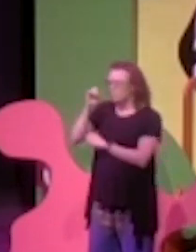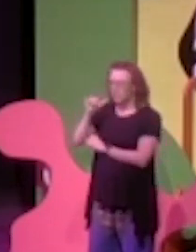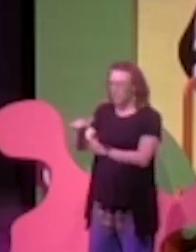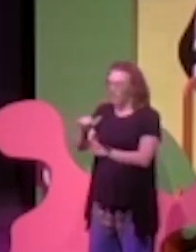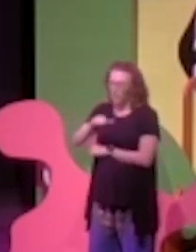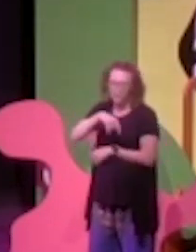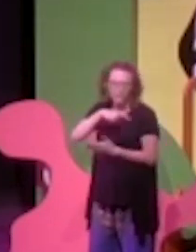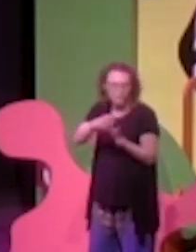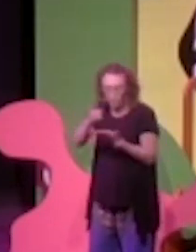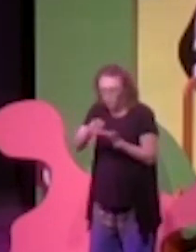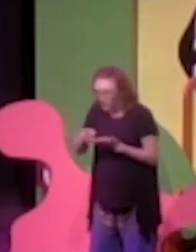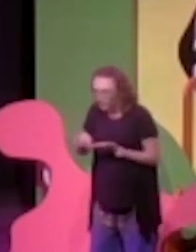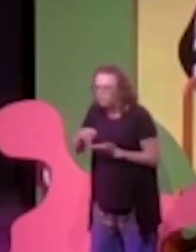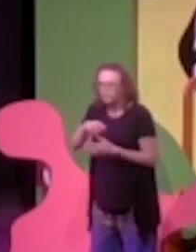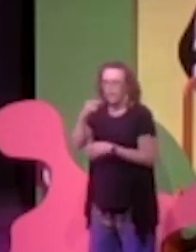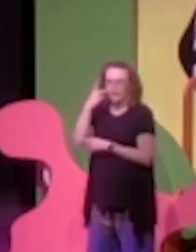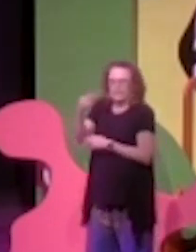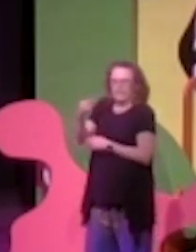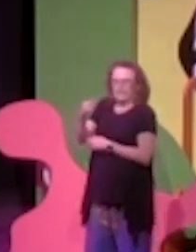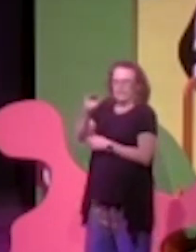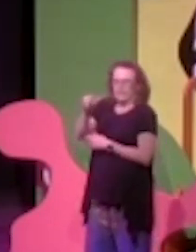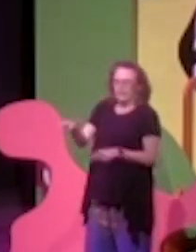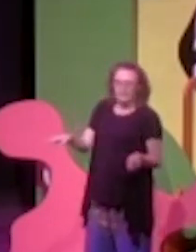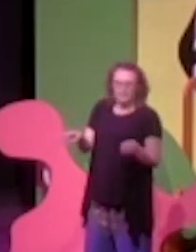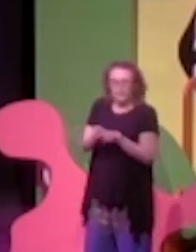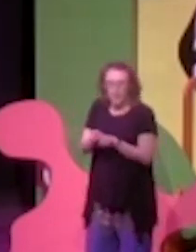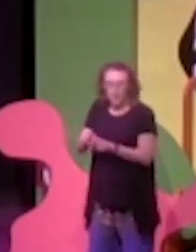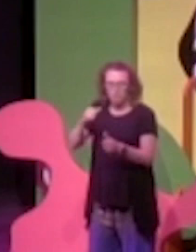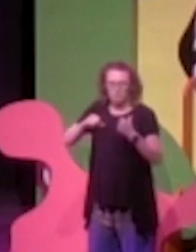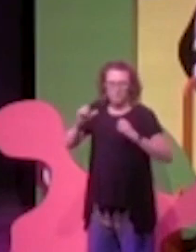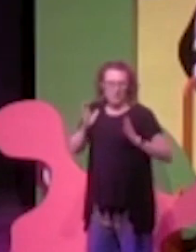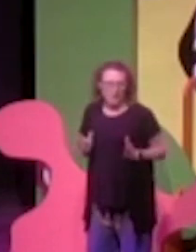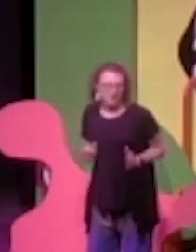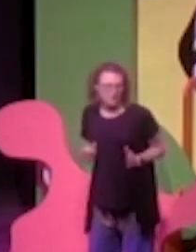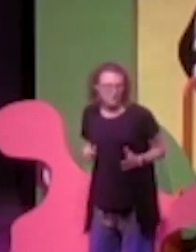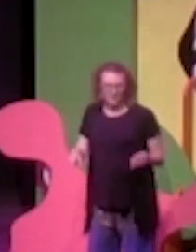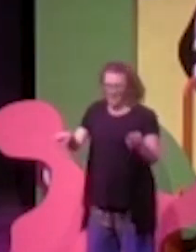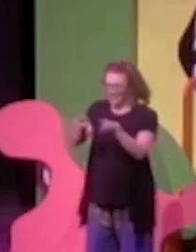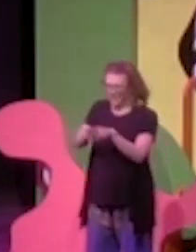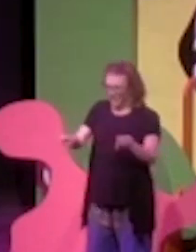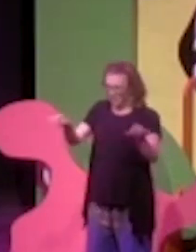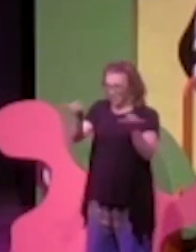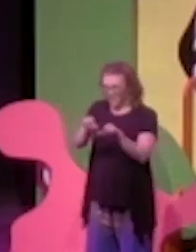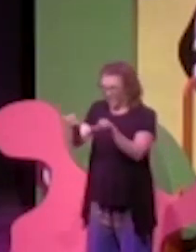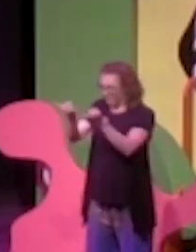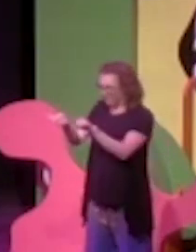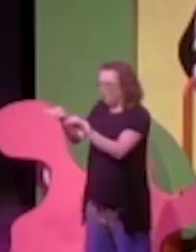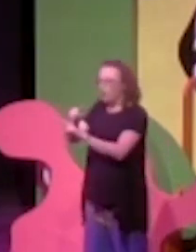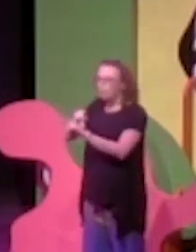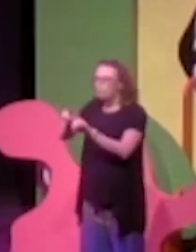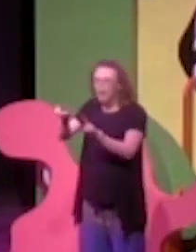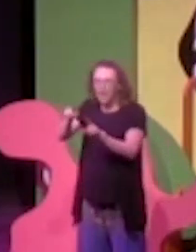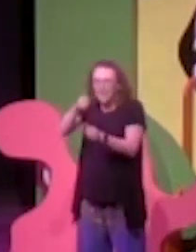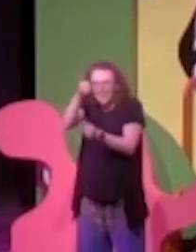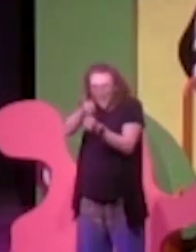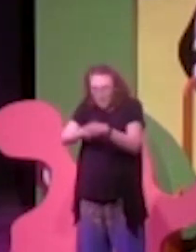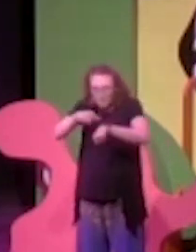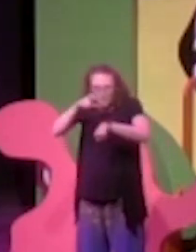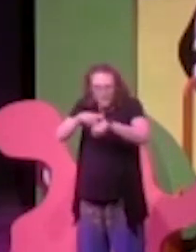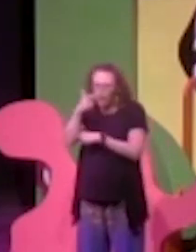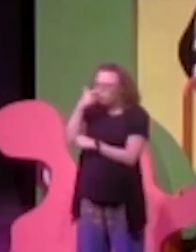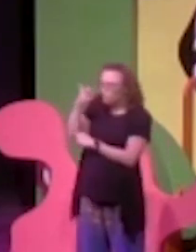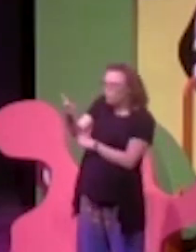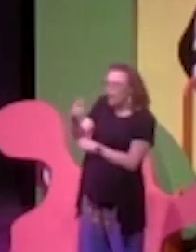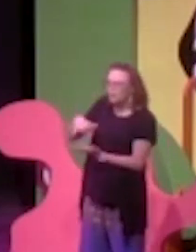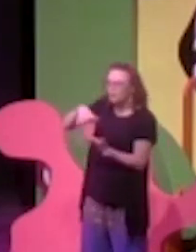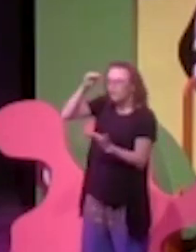role. That expression is individual. And one of the, again,